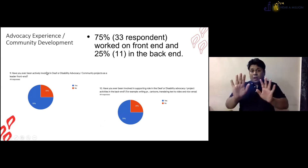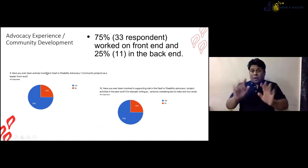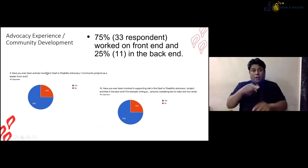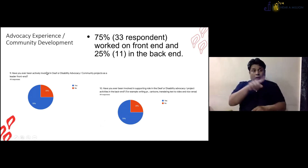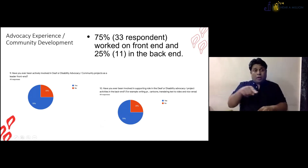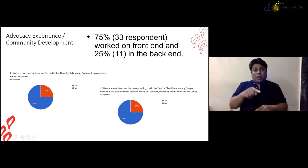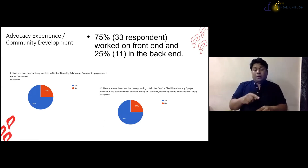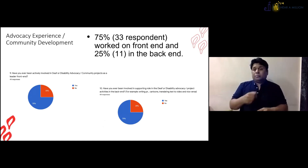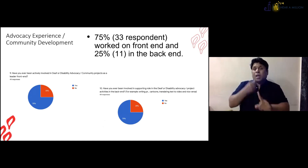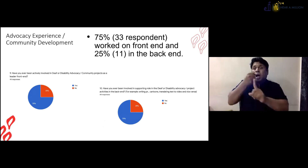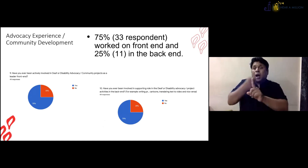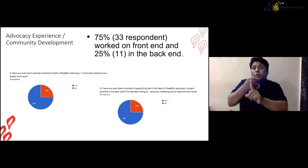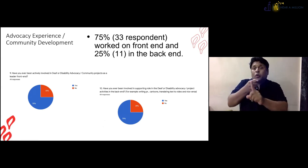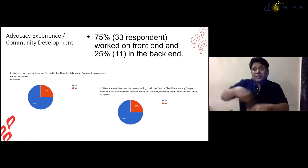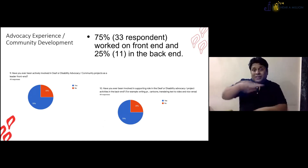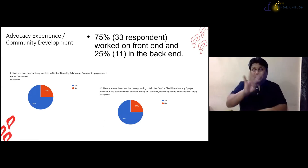Right.